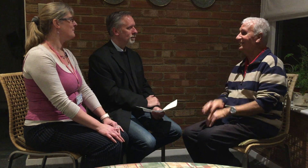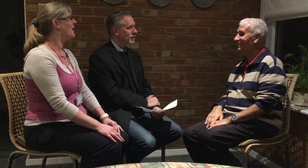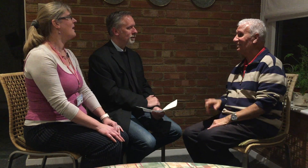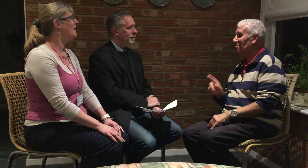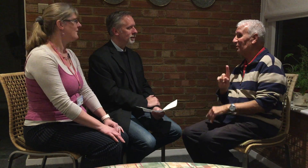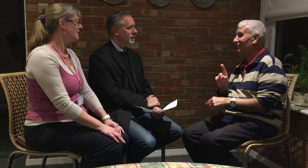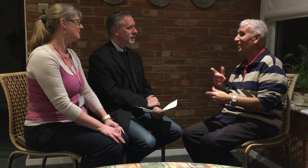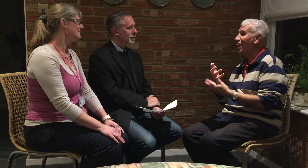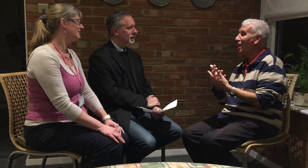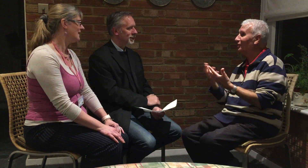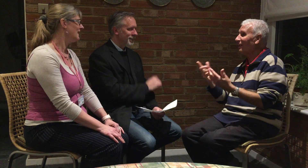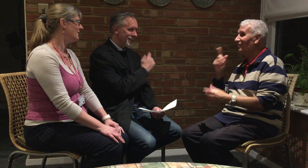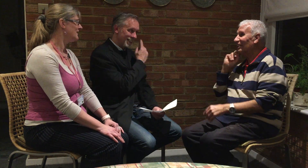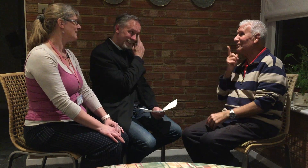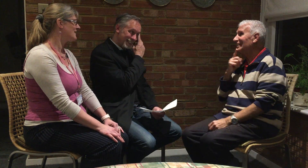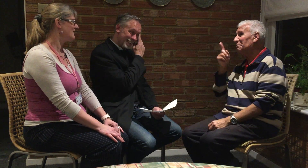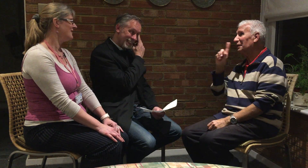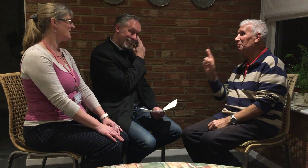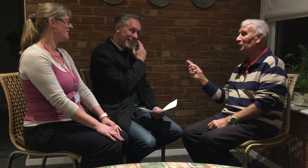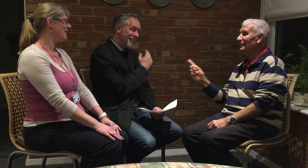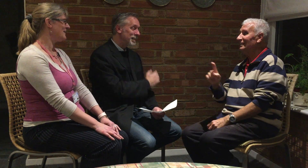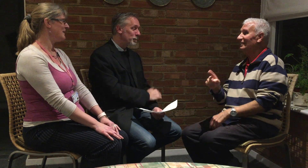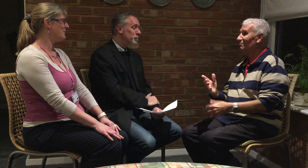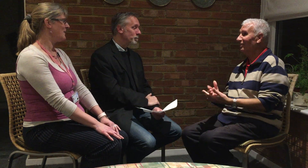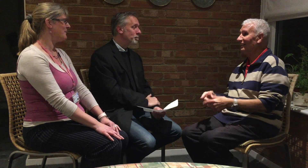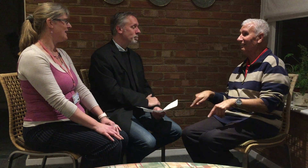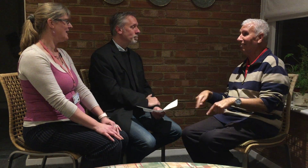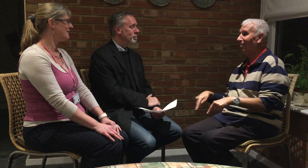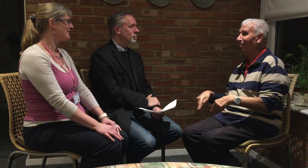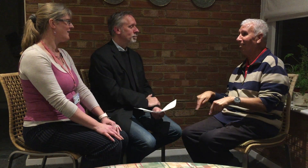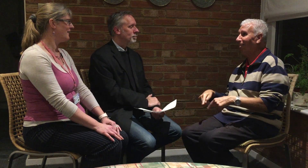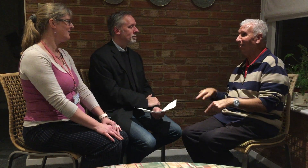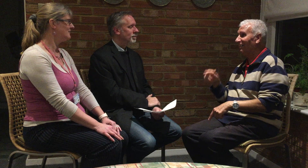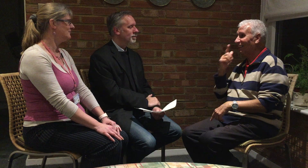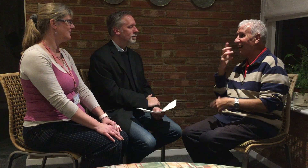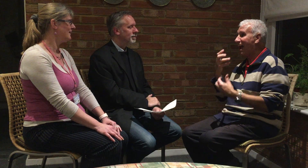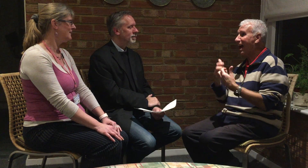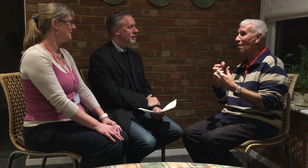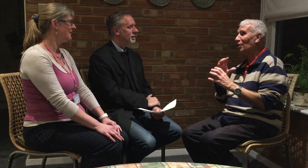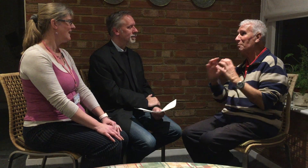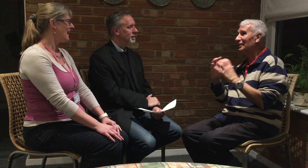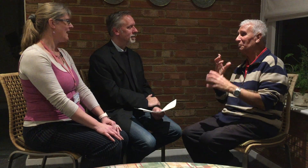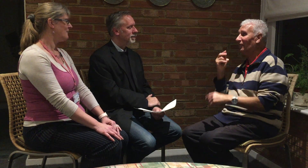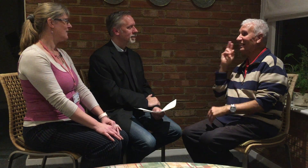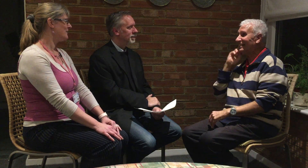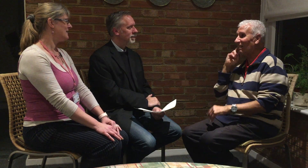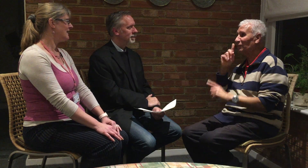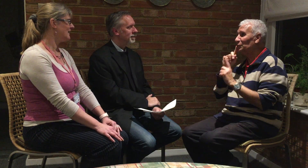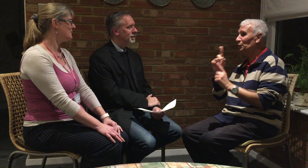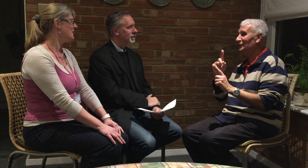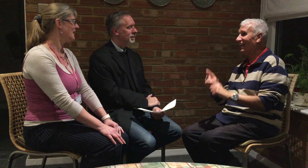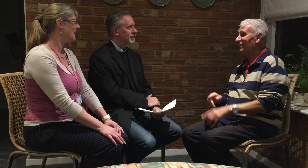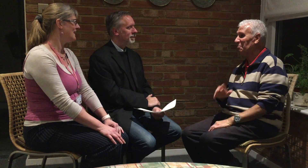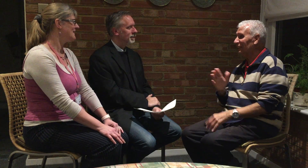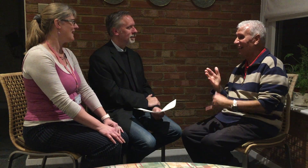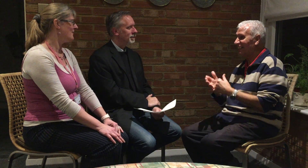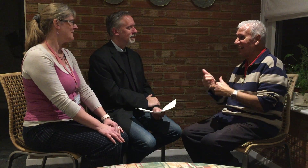but I love it. I love it. Just lots of hearing people coming in, just going, oh no, how? How is he going to communicate? He's deaf, he's a